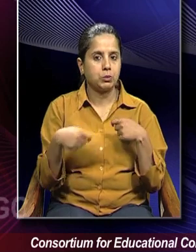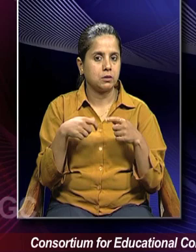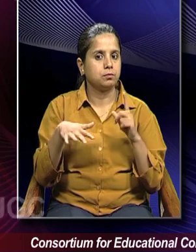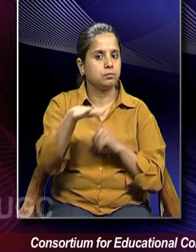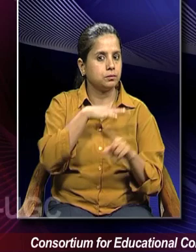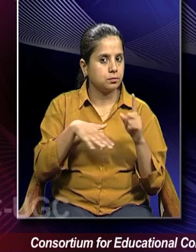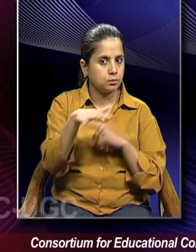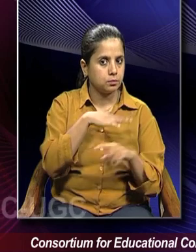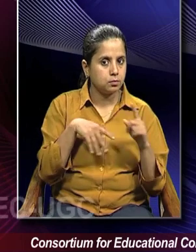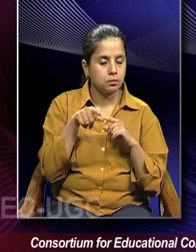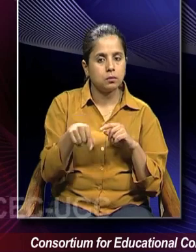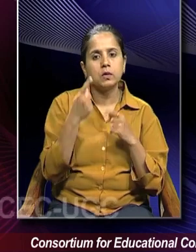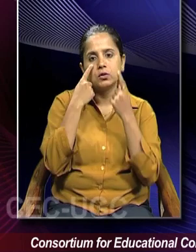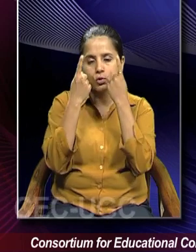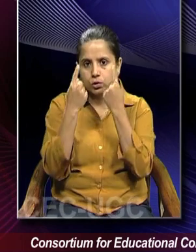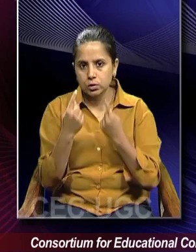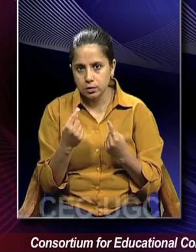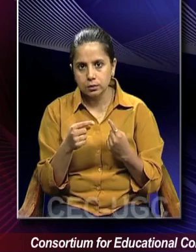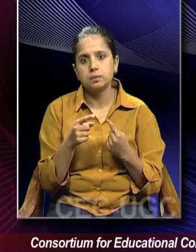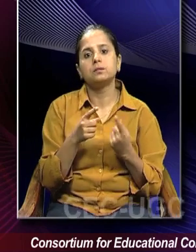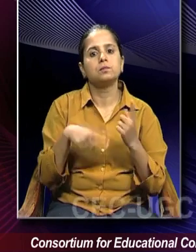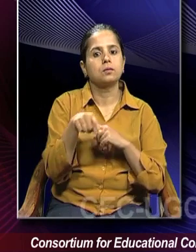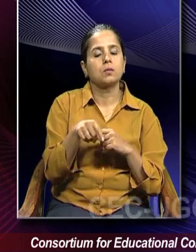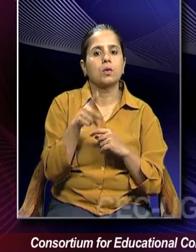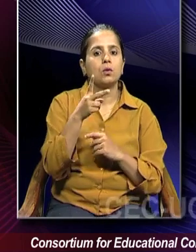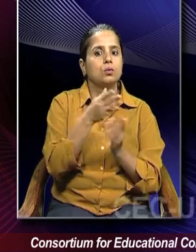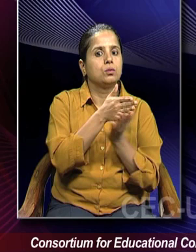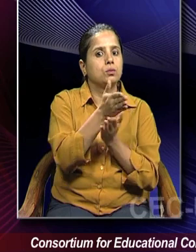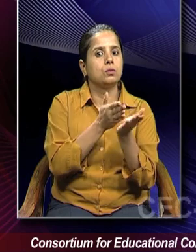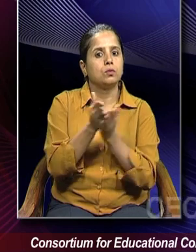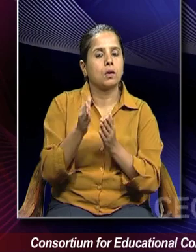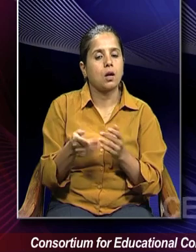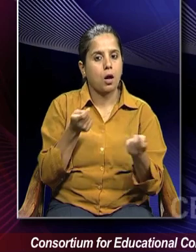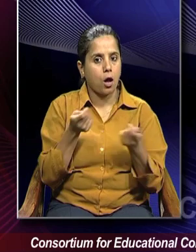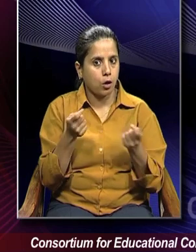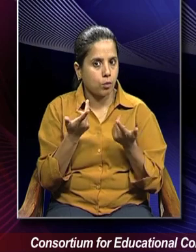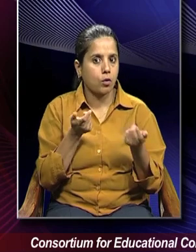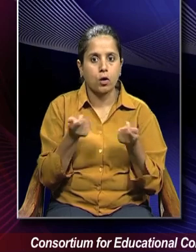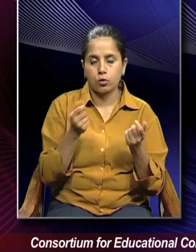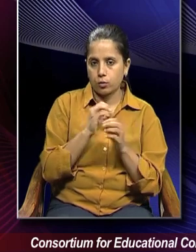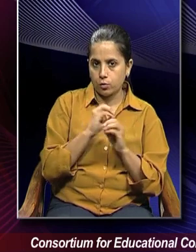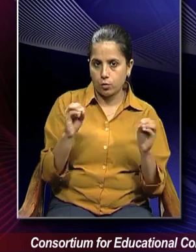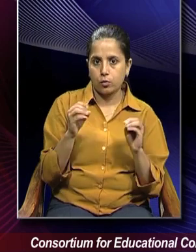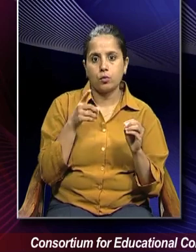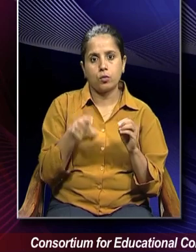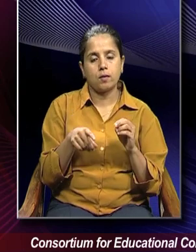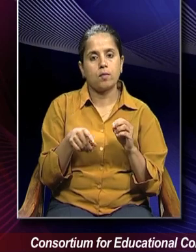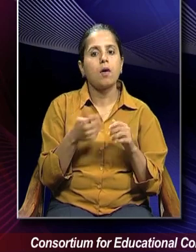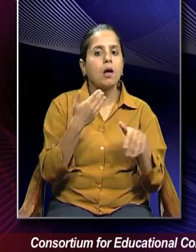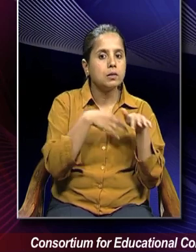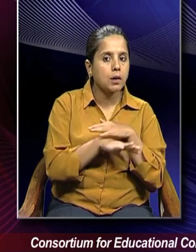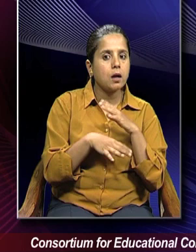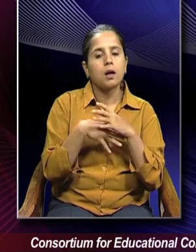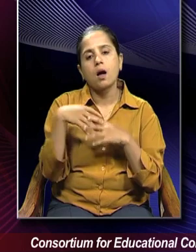environment by classifying them into two segments: controllable, uncontrollable, and internal and